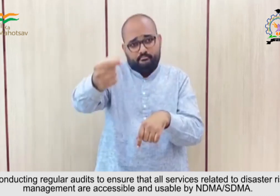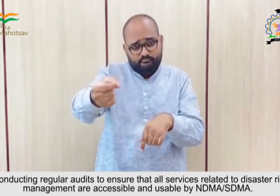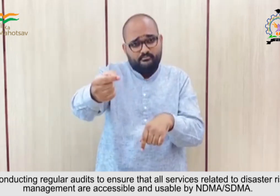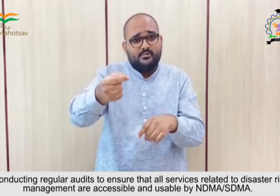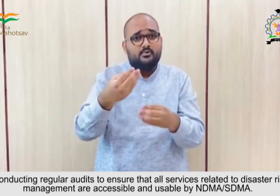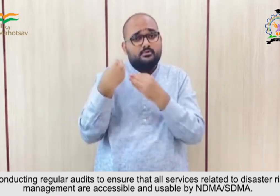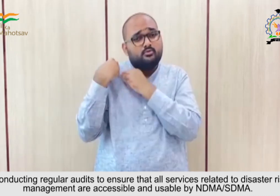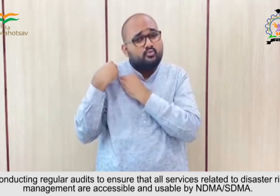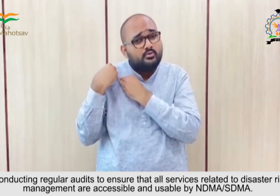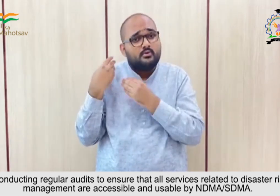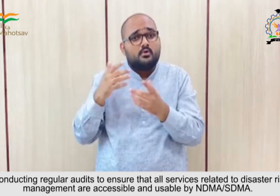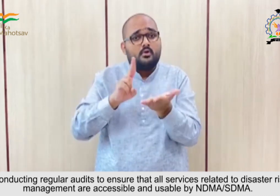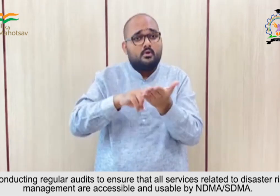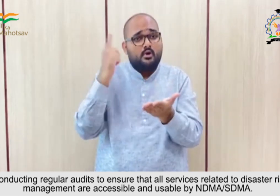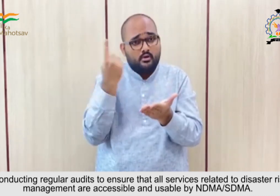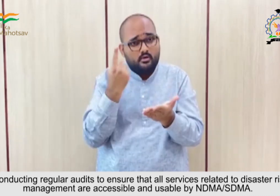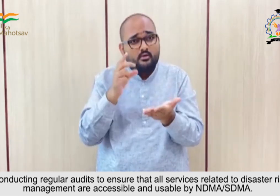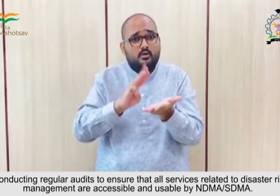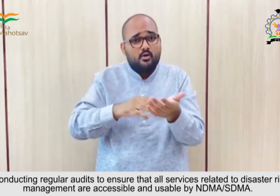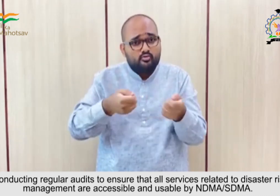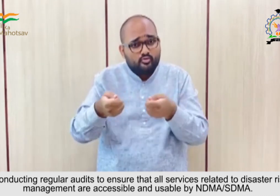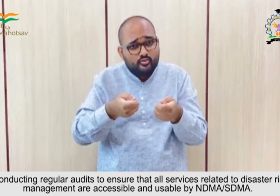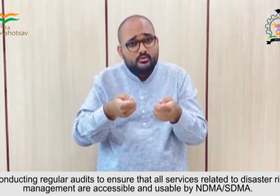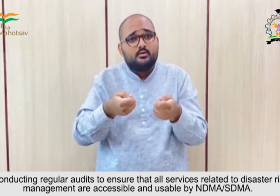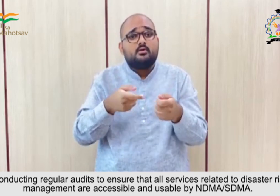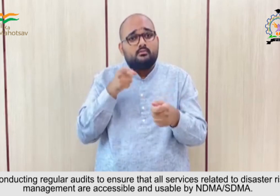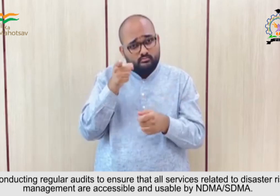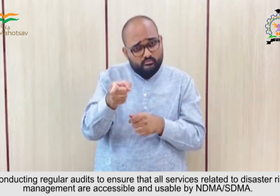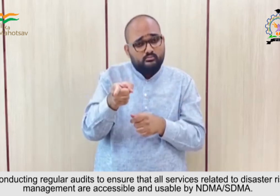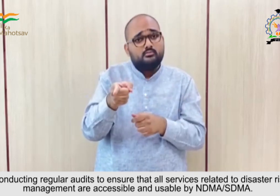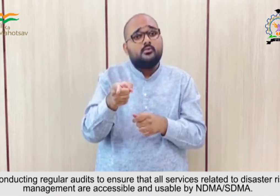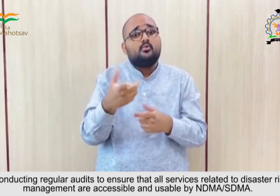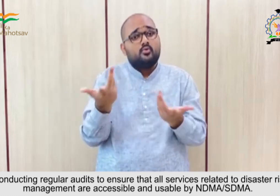by